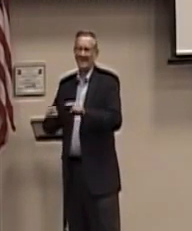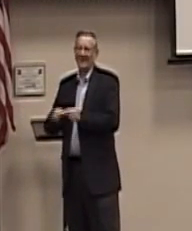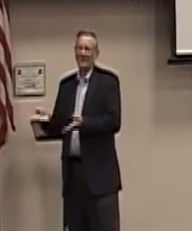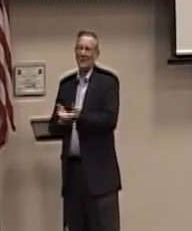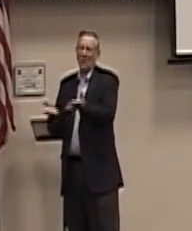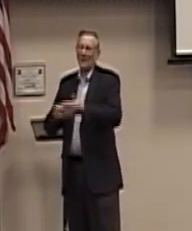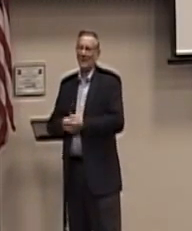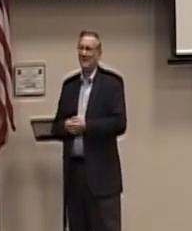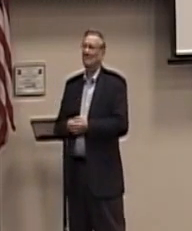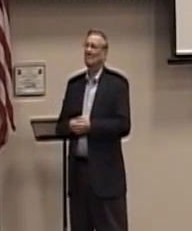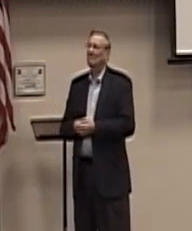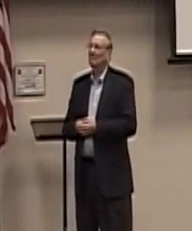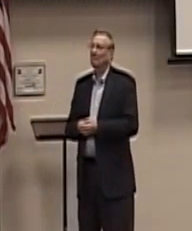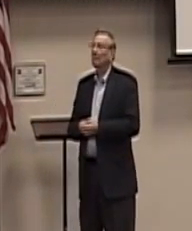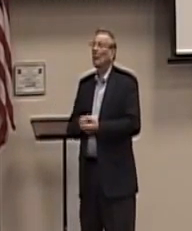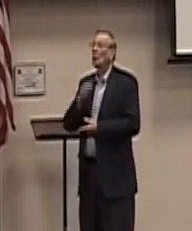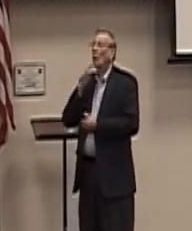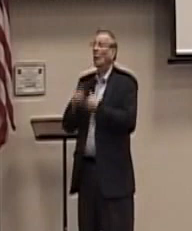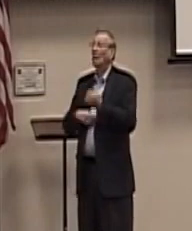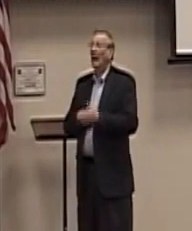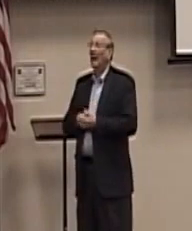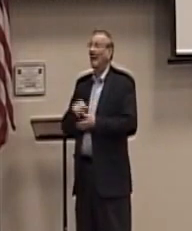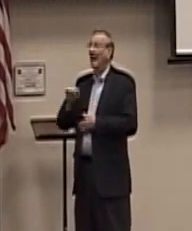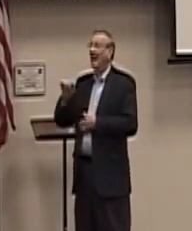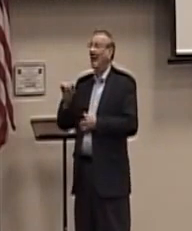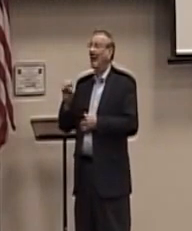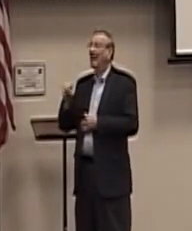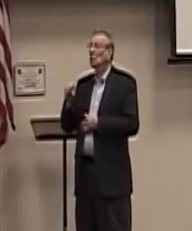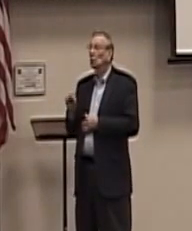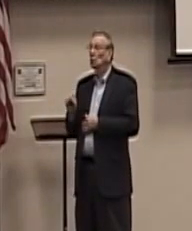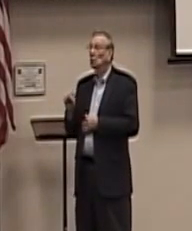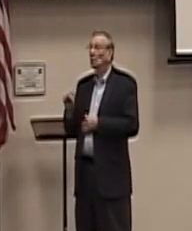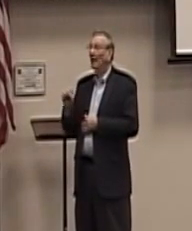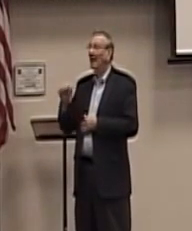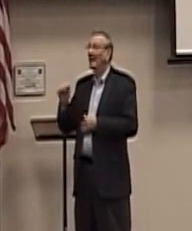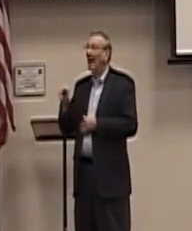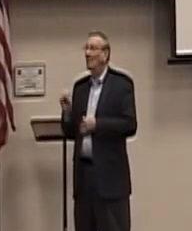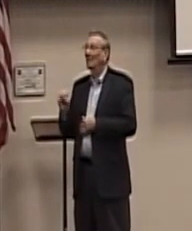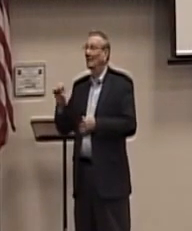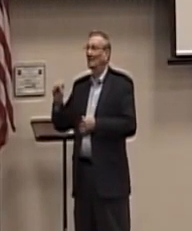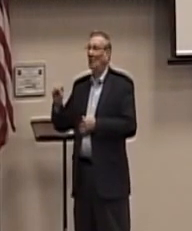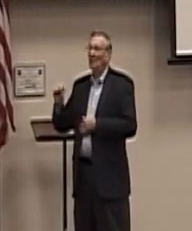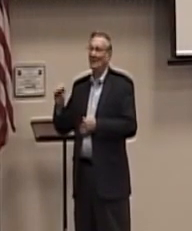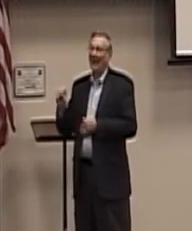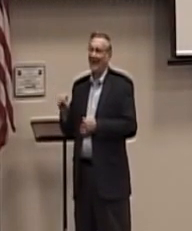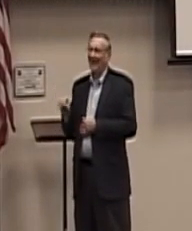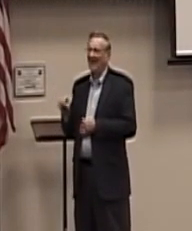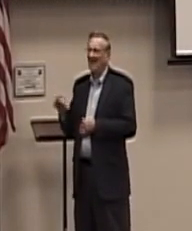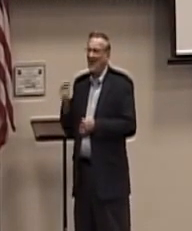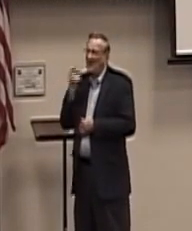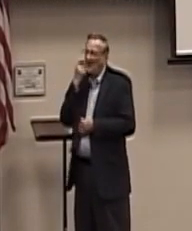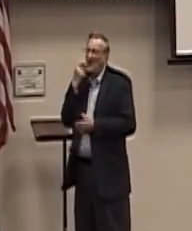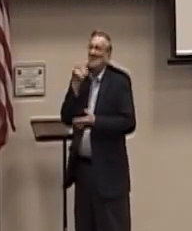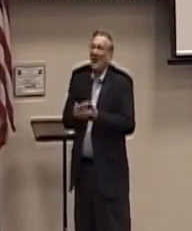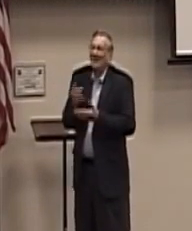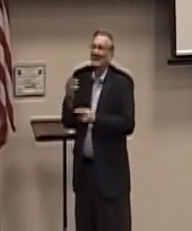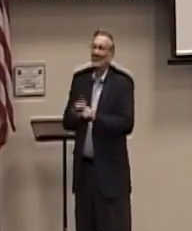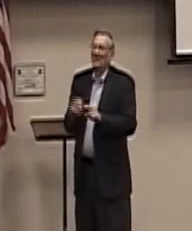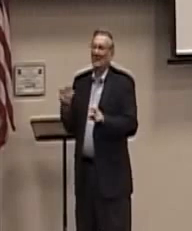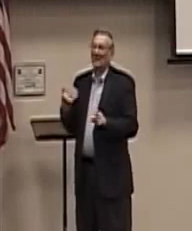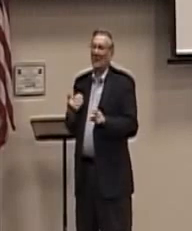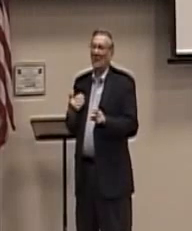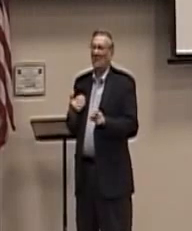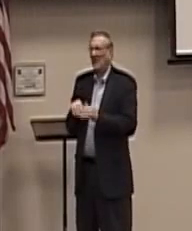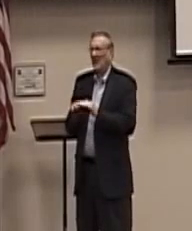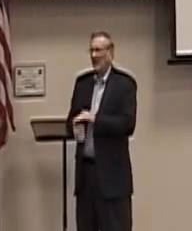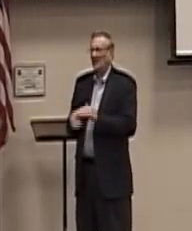I want to talk about Jesus and Abby Sosa. Jesus and Abby just got to the field about 6 months ago, maybe